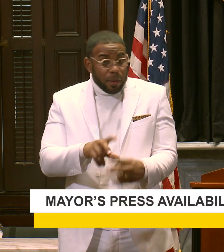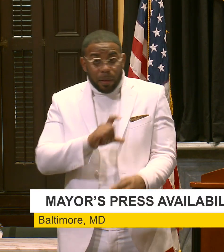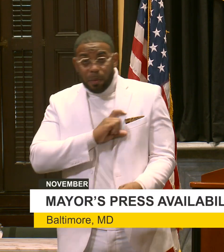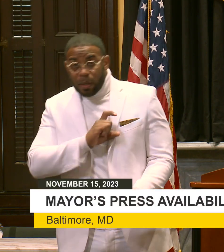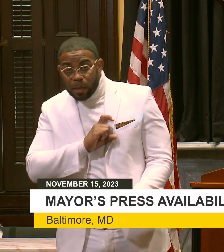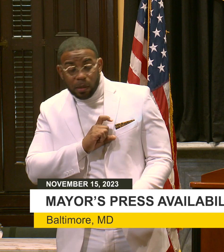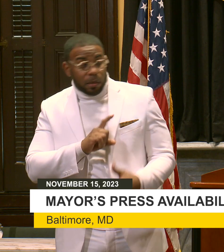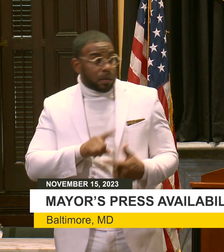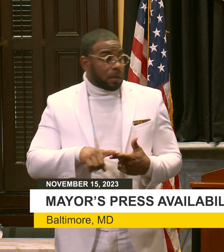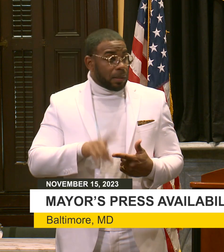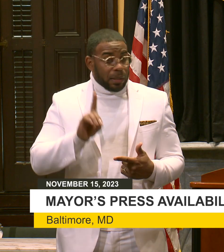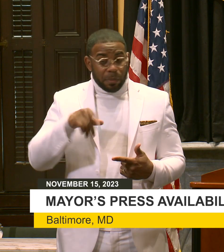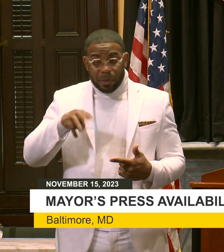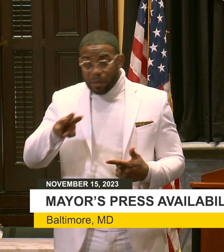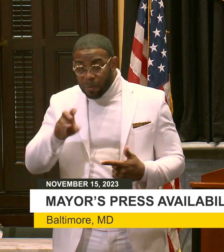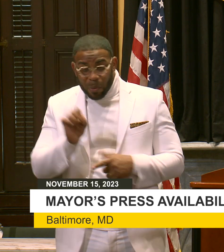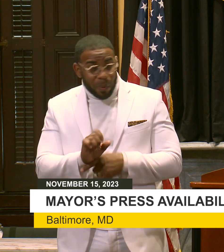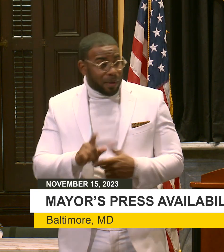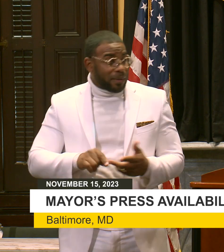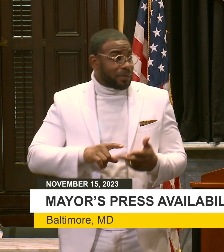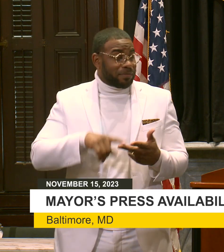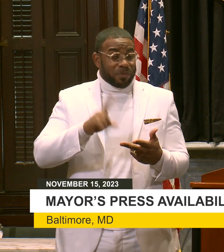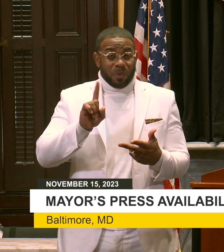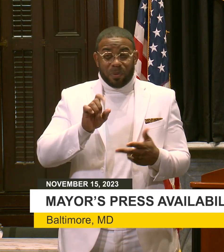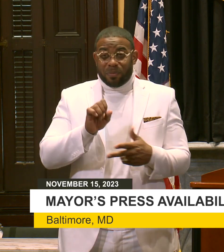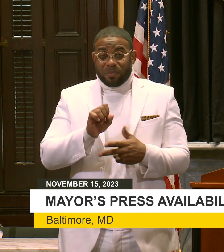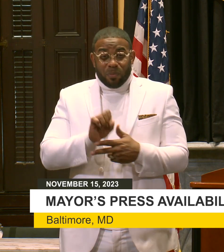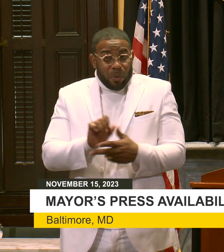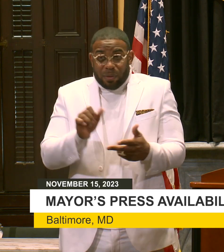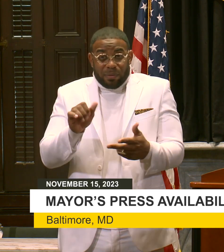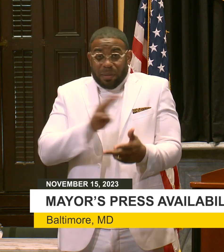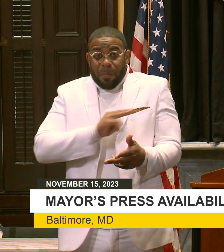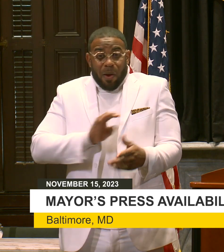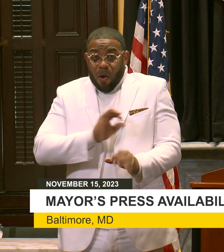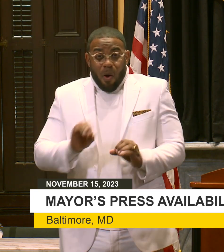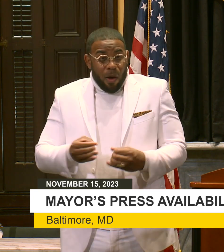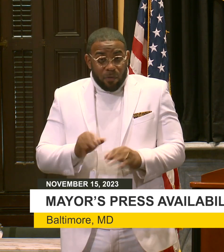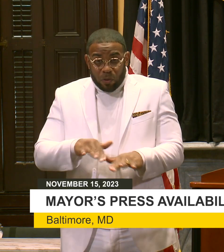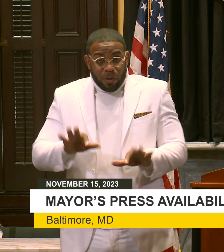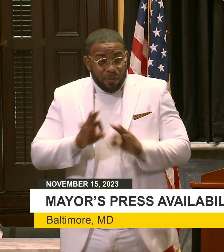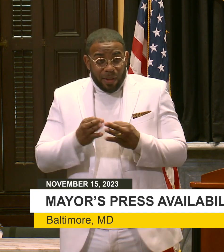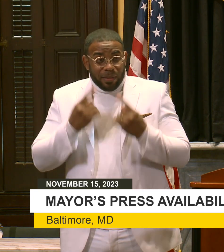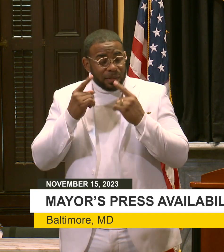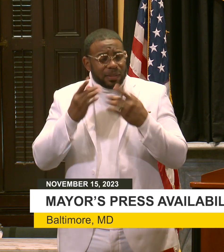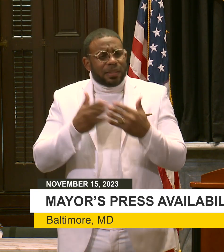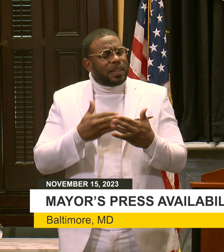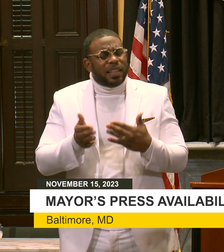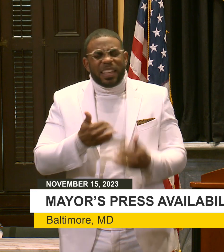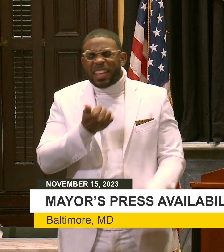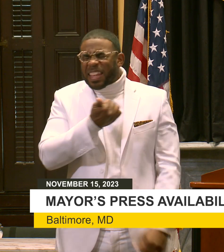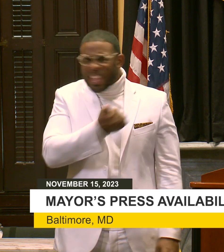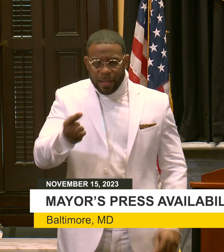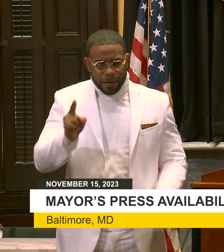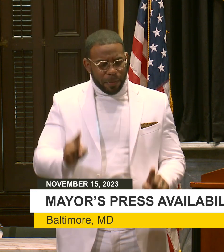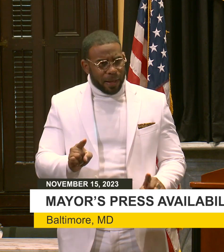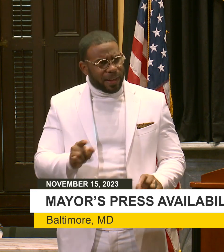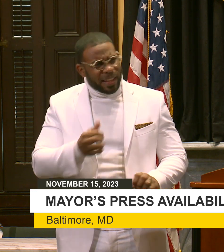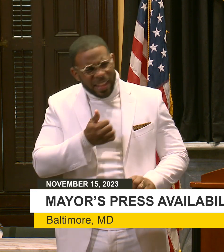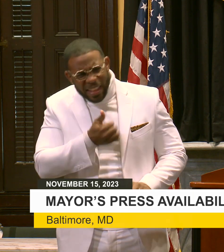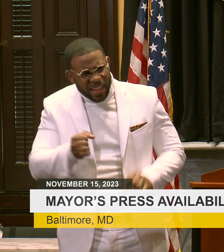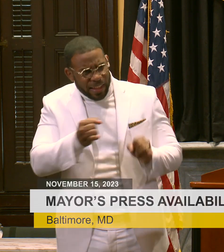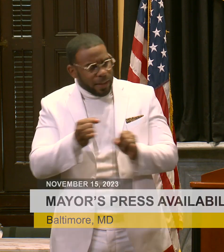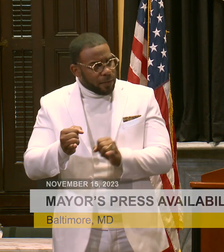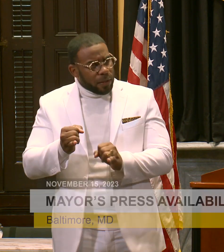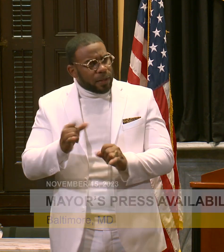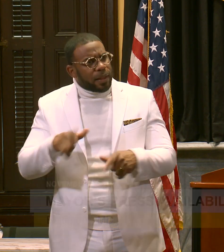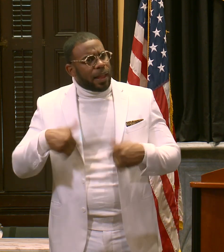police officer, whether they're a DPW worker, whether they work at the Mayor's Office of Children and Family Success, anybody, any